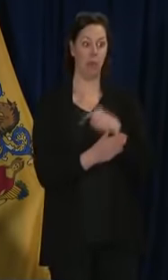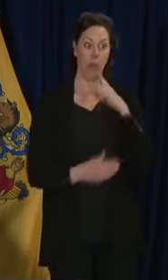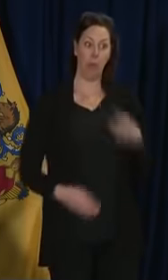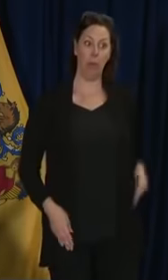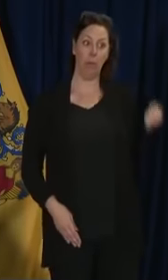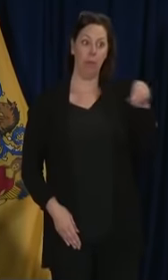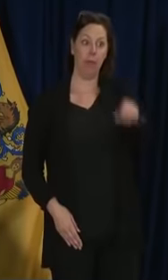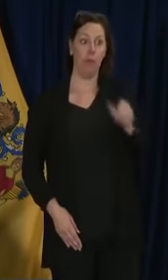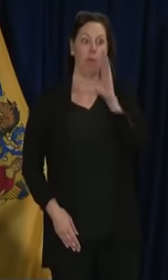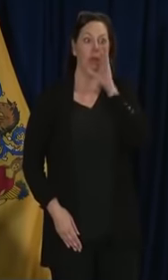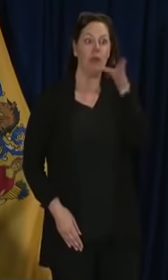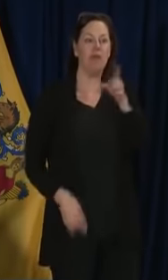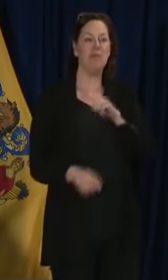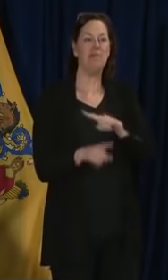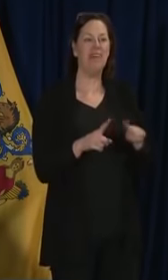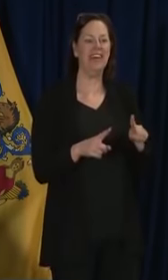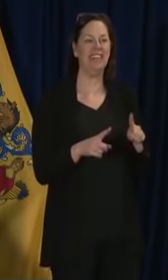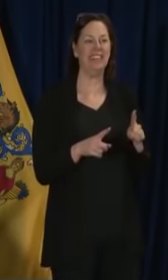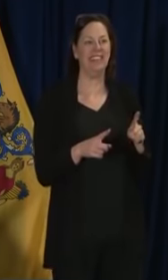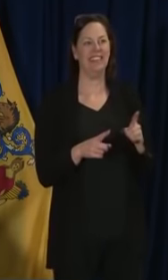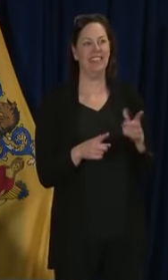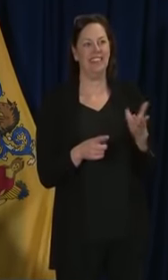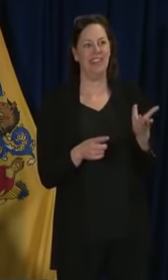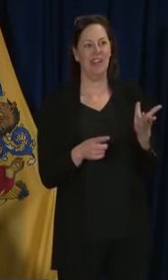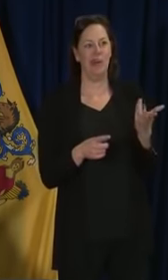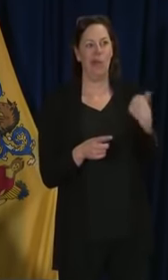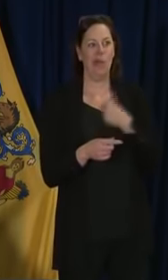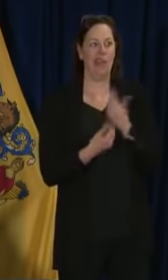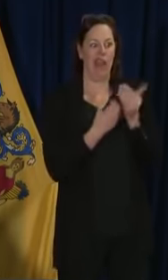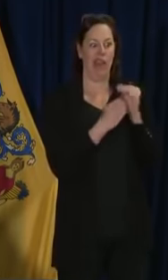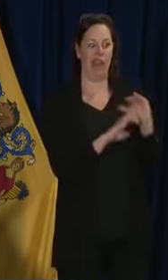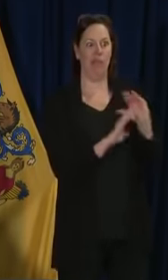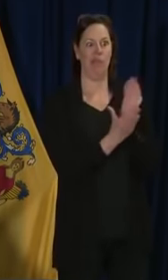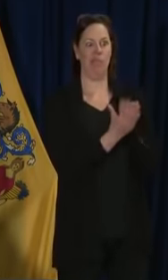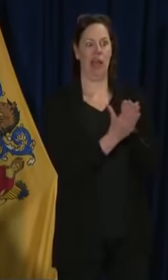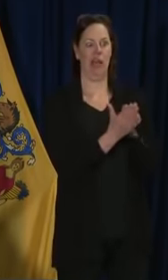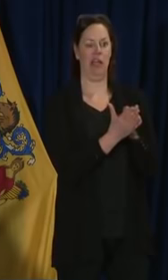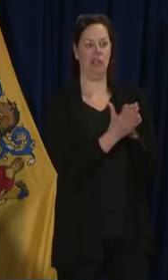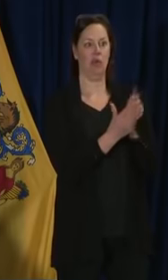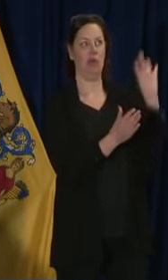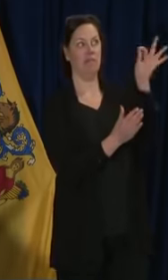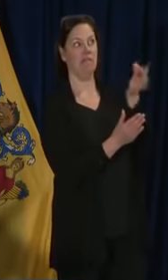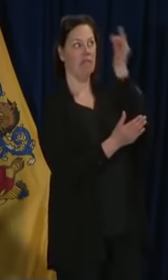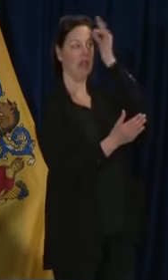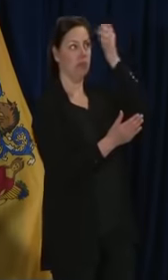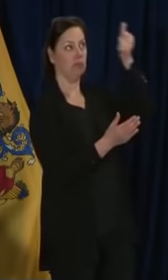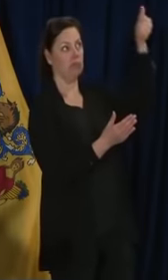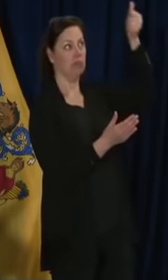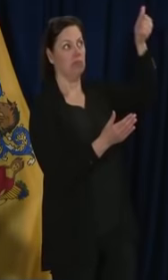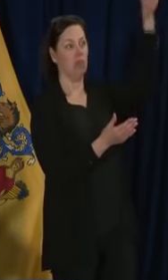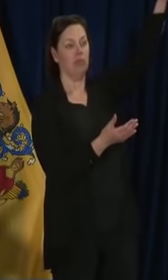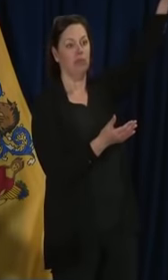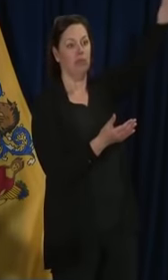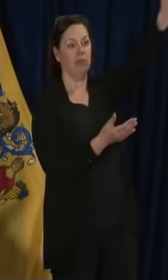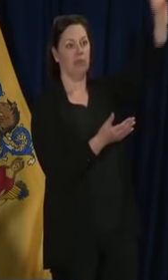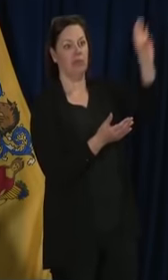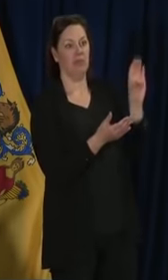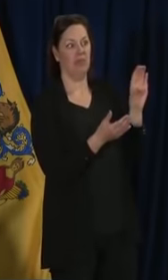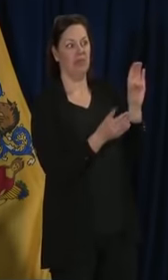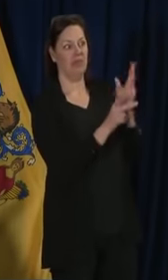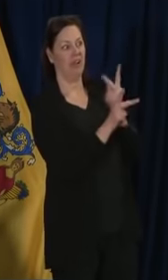pay, but there's not an unending amount of money here. So the feds will ultimately we're going to have to find a way to